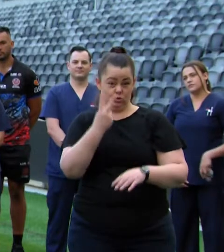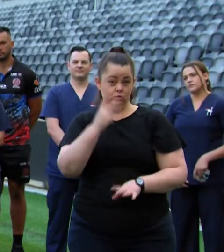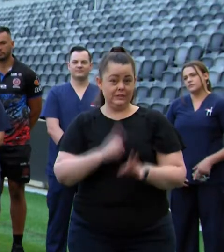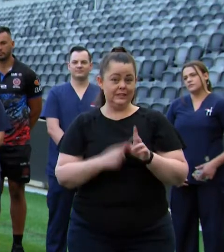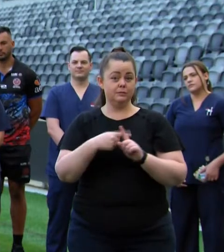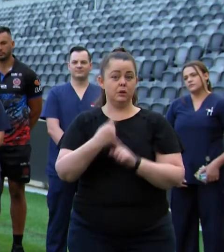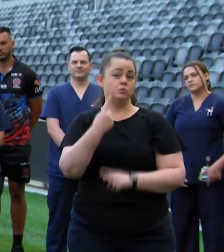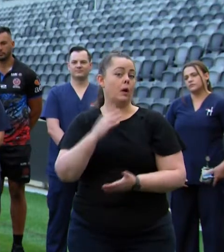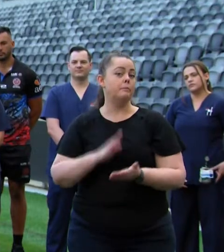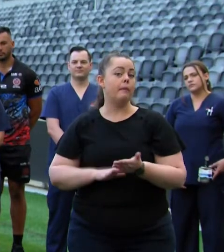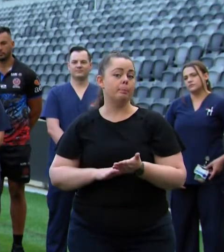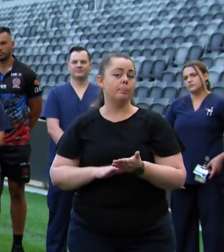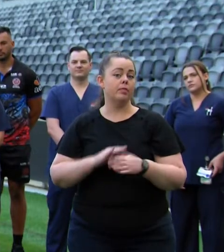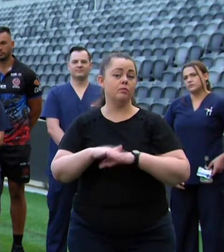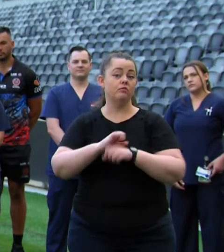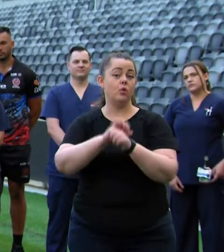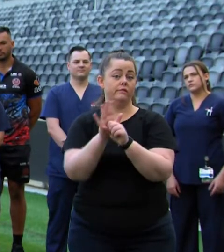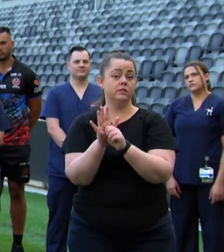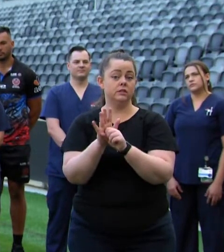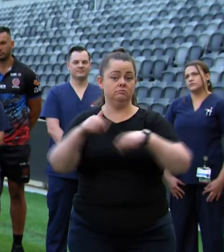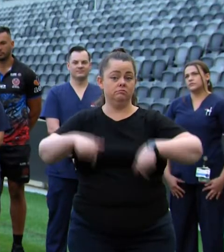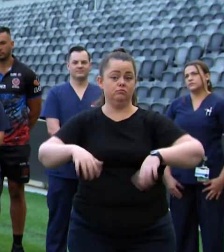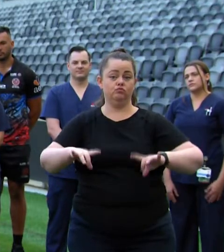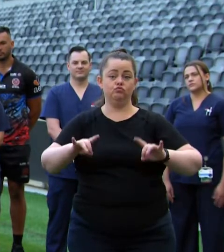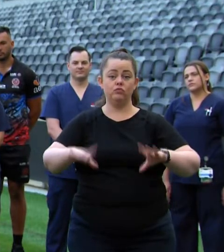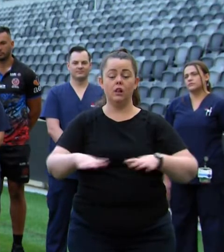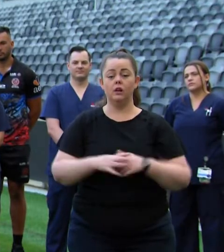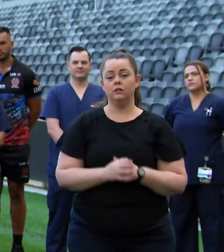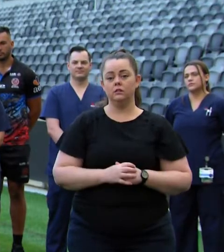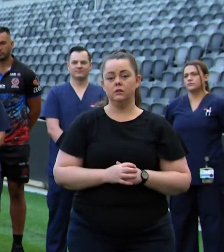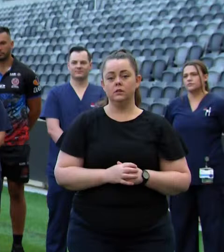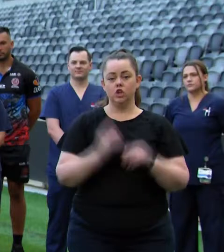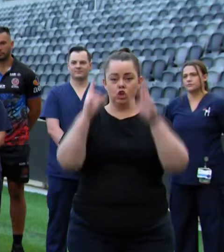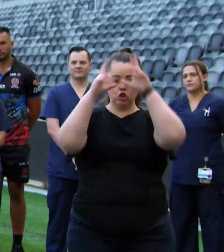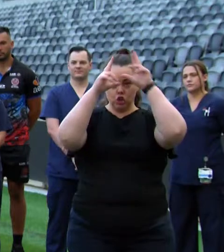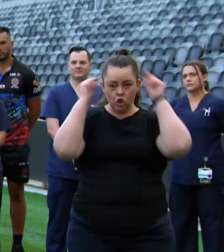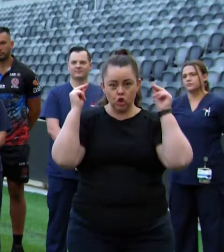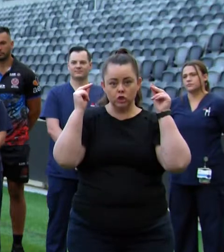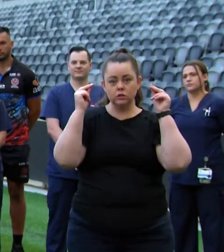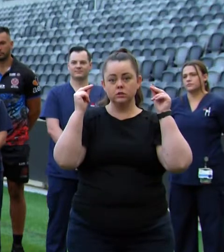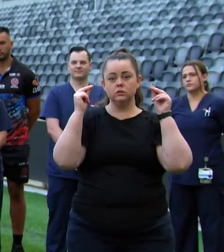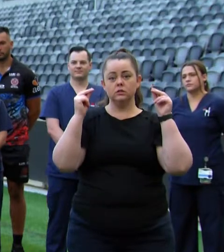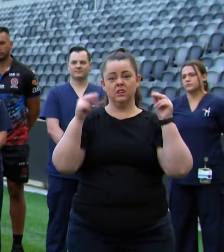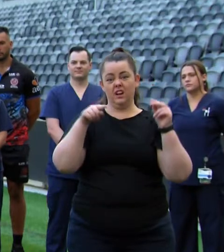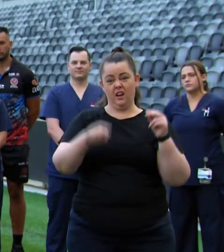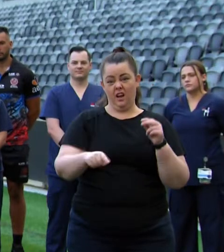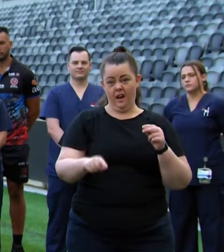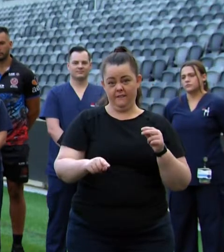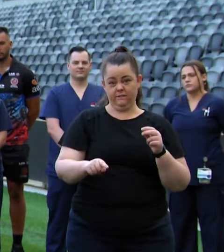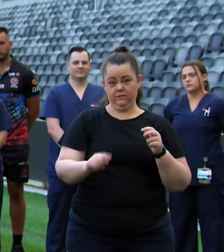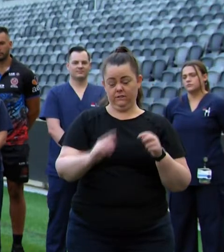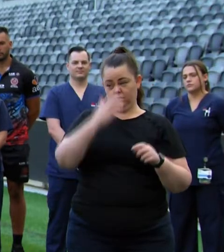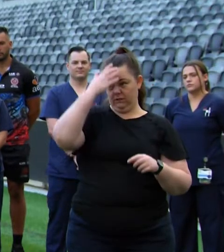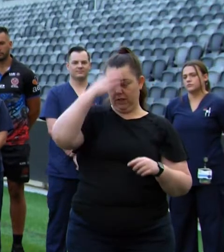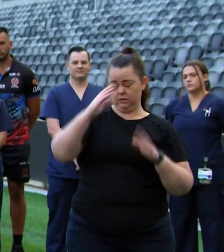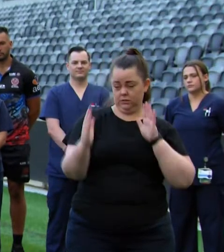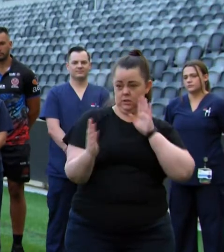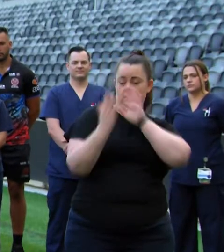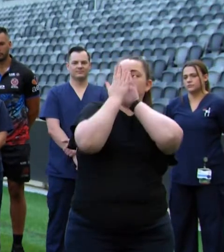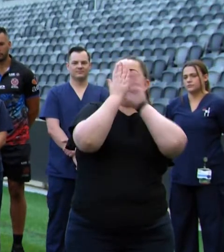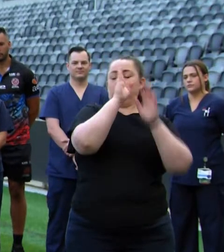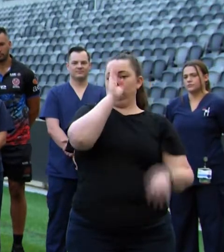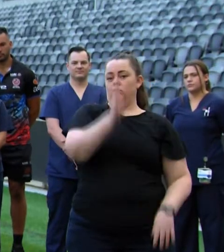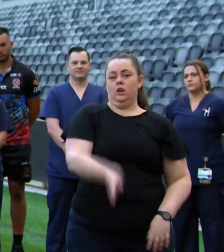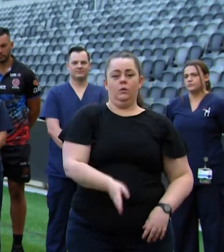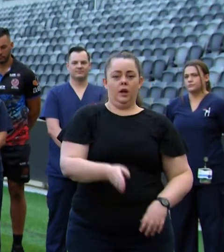of this COVID pandemic, and nurses have been at the front line. They've been looking after us. They've taken the stress and